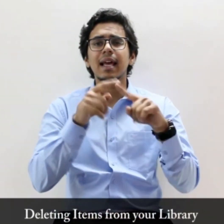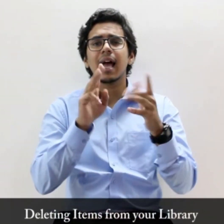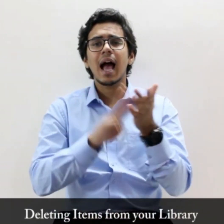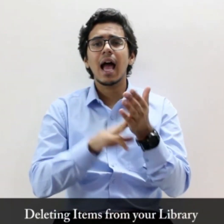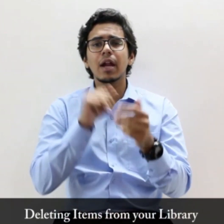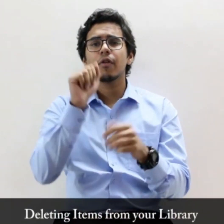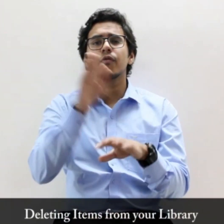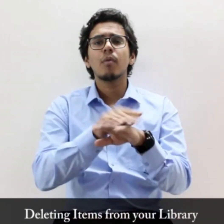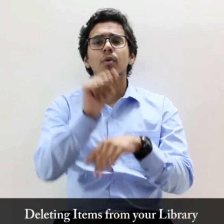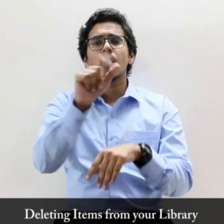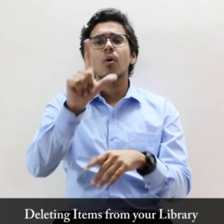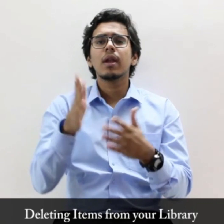Displaying items.